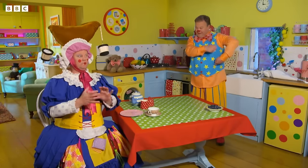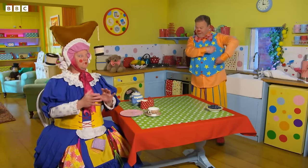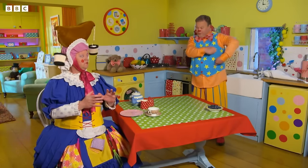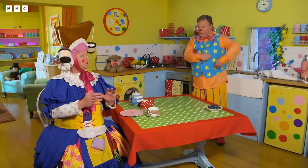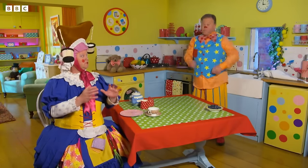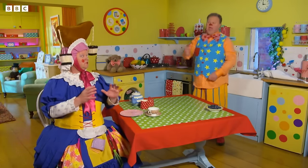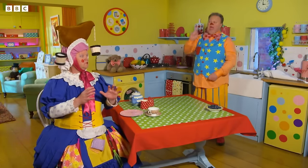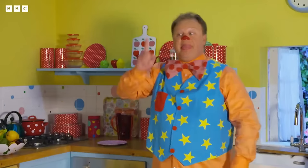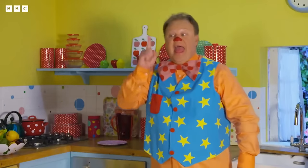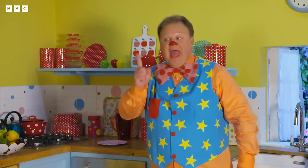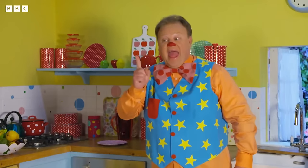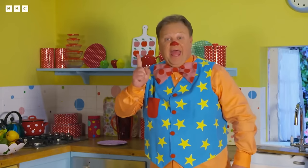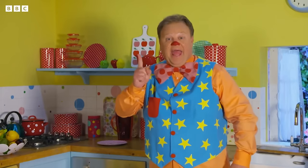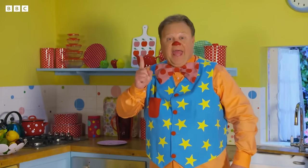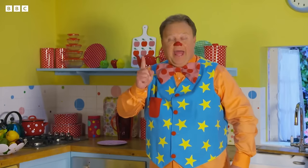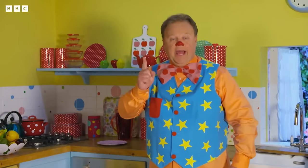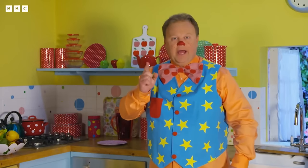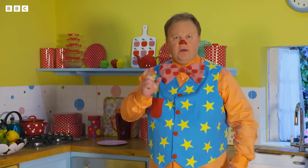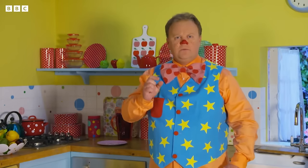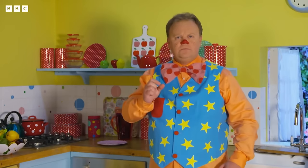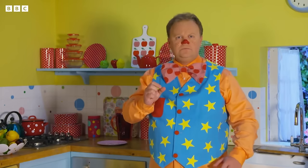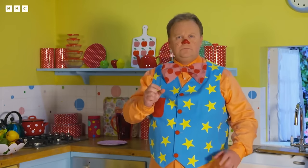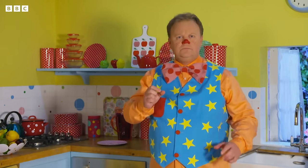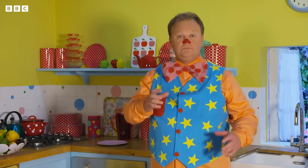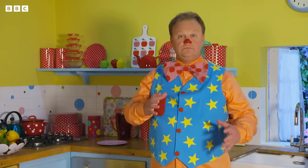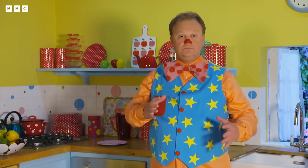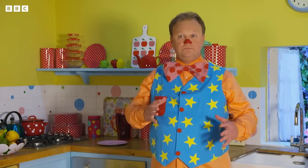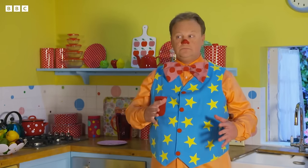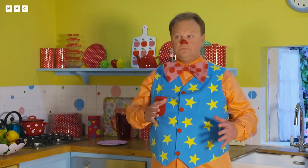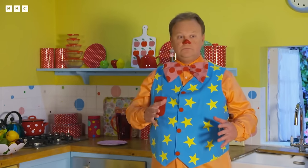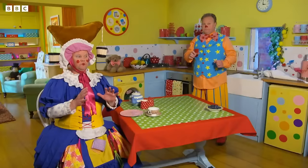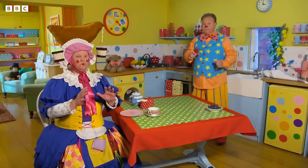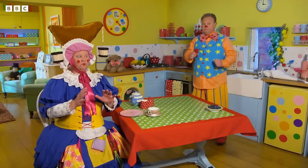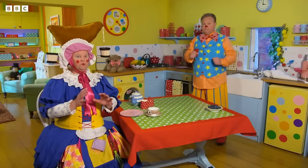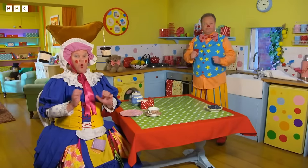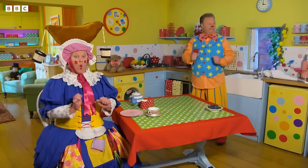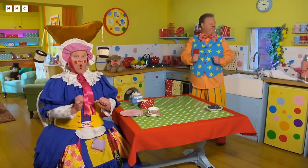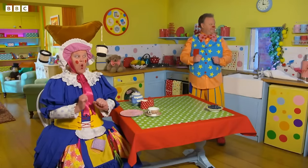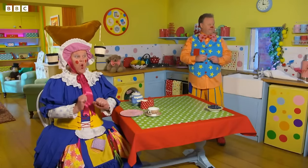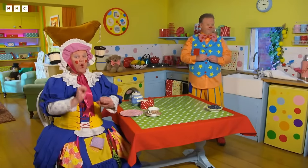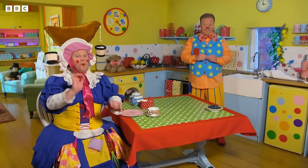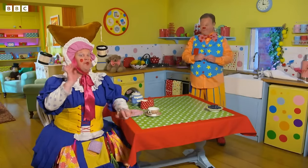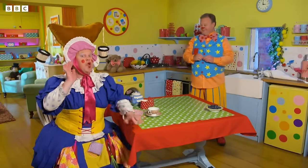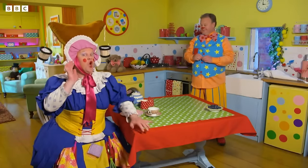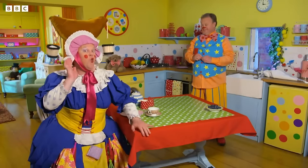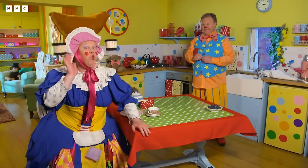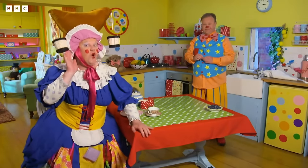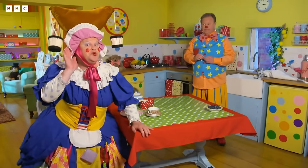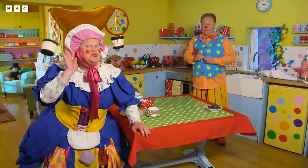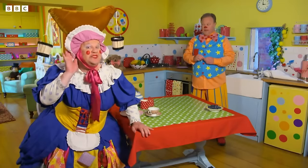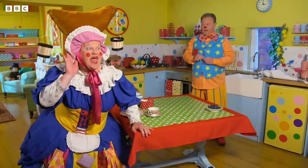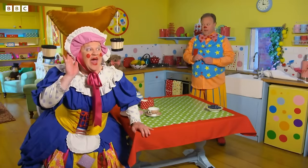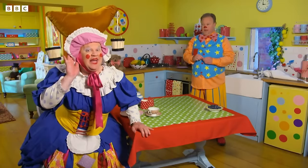you... Mr. Tumble! Don't spoil the surprise! What was that?